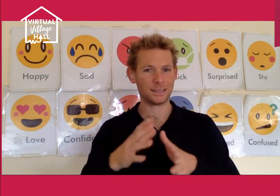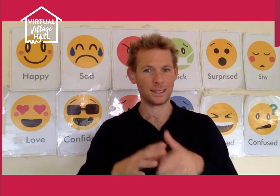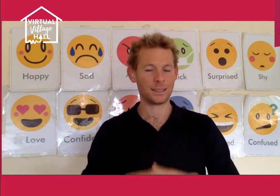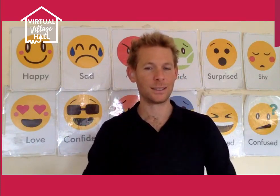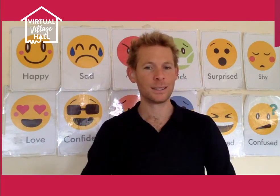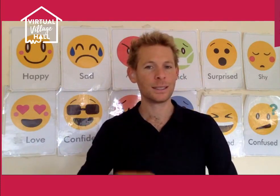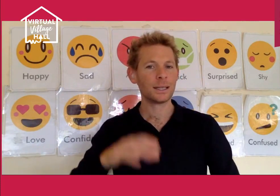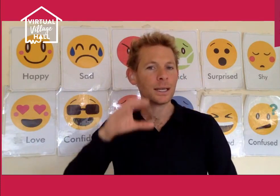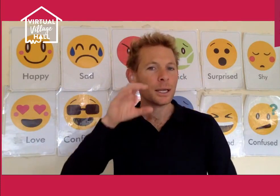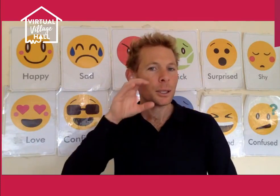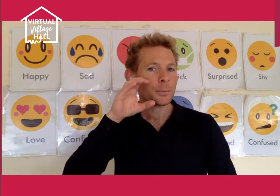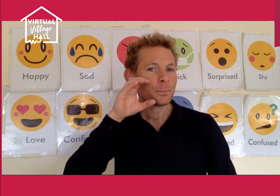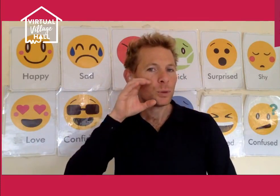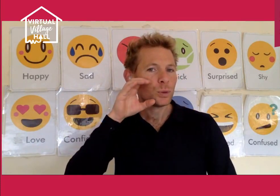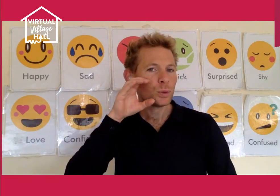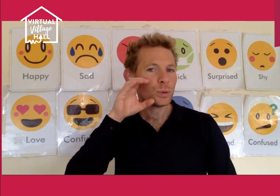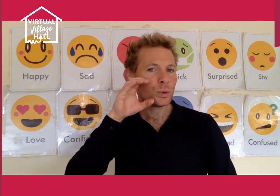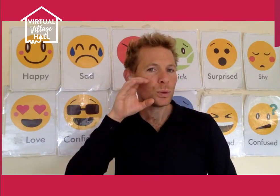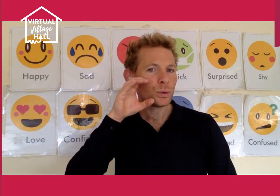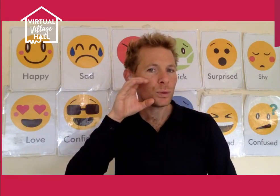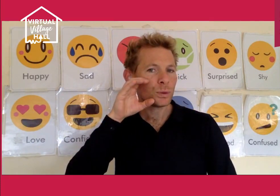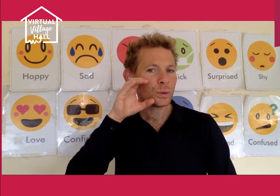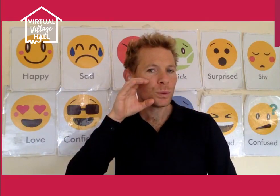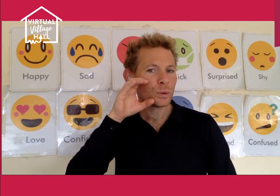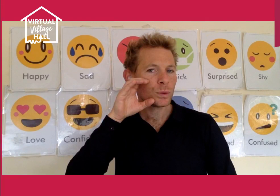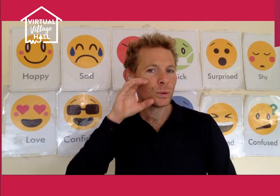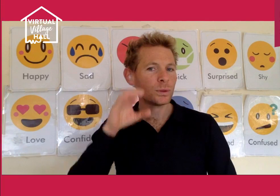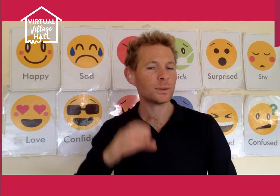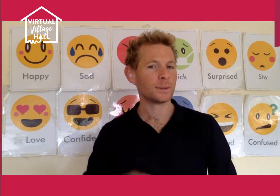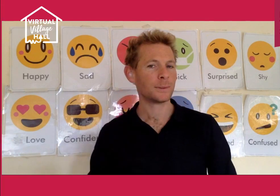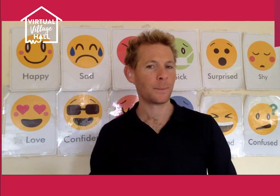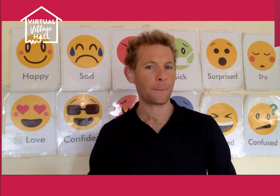But in Northern Ireland, the sign is moon, like this.